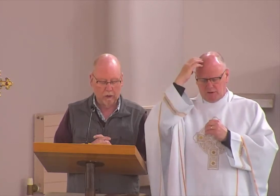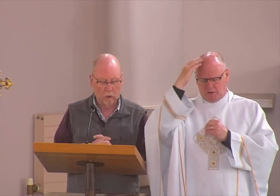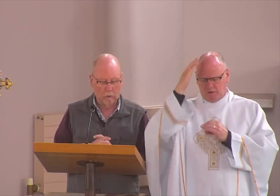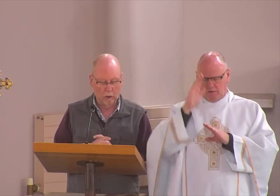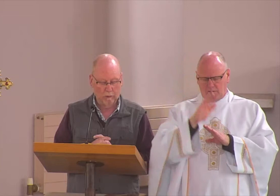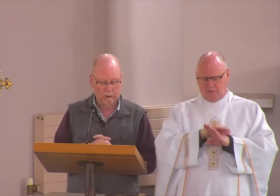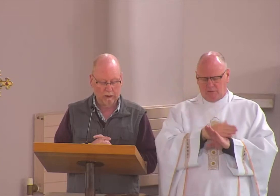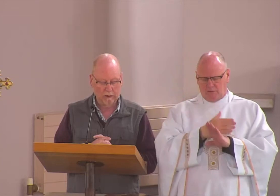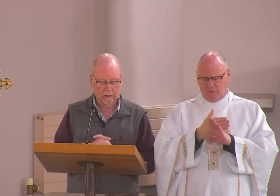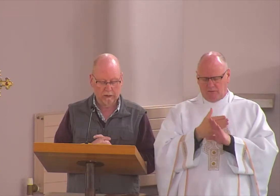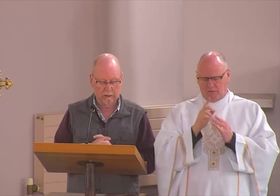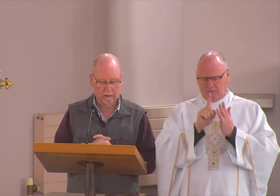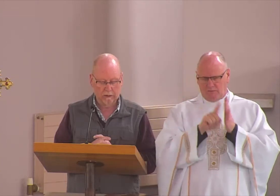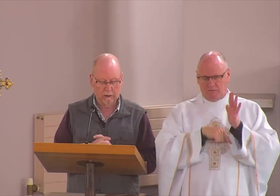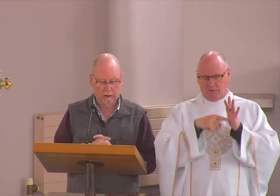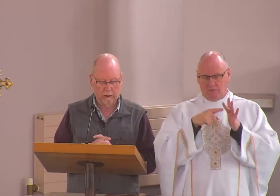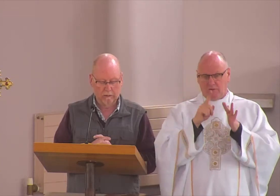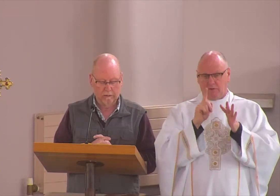my whole purpose.